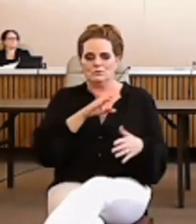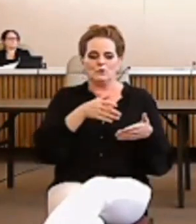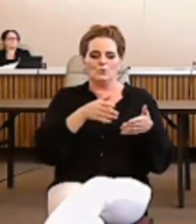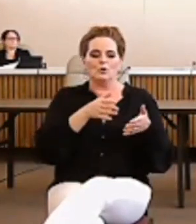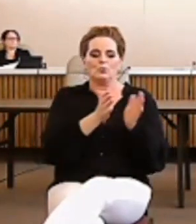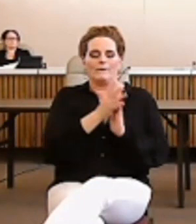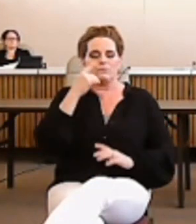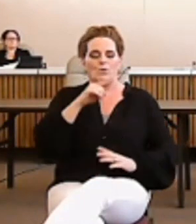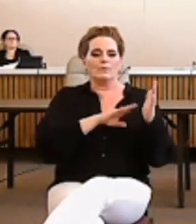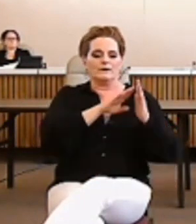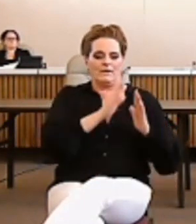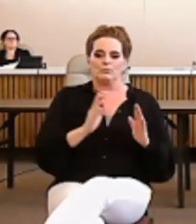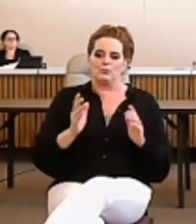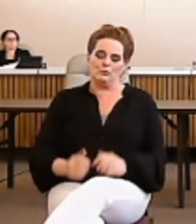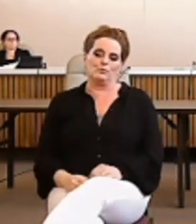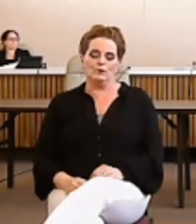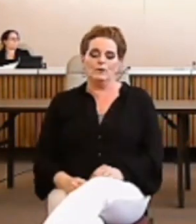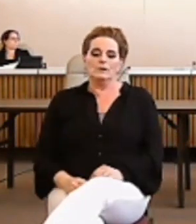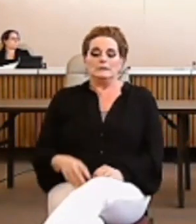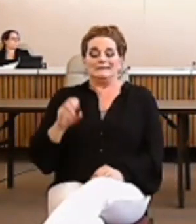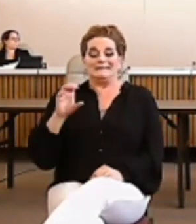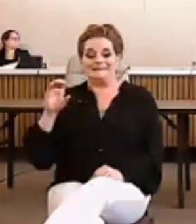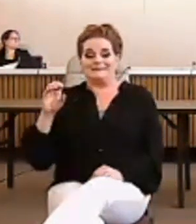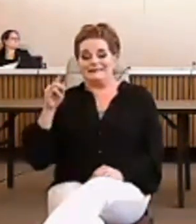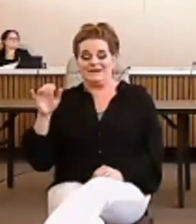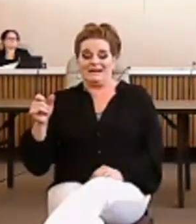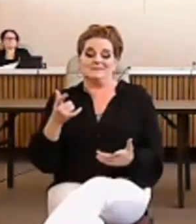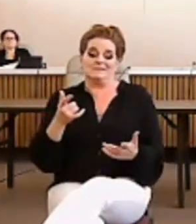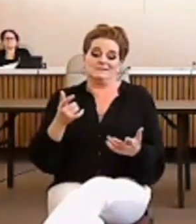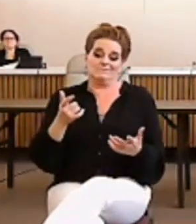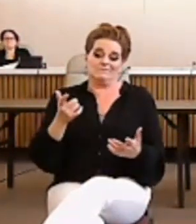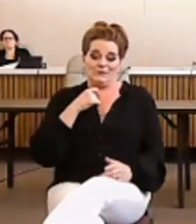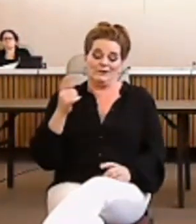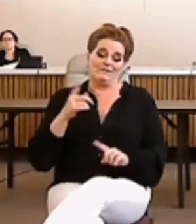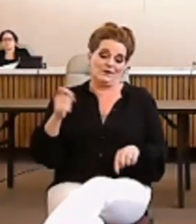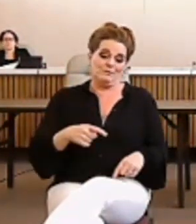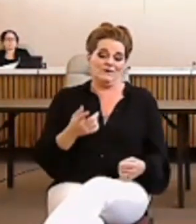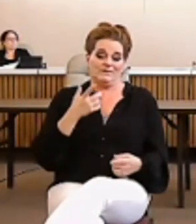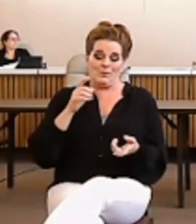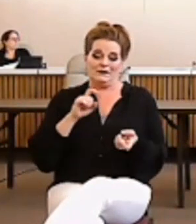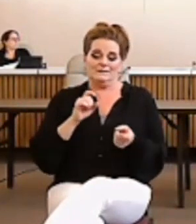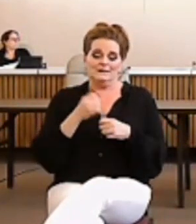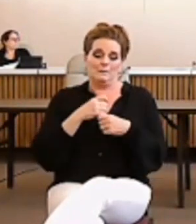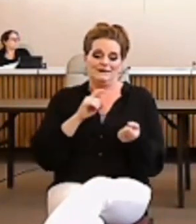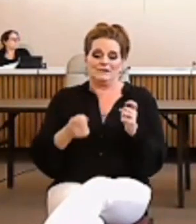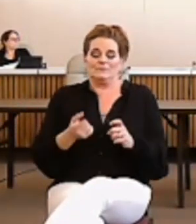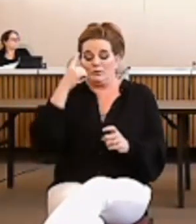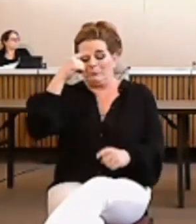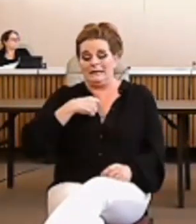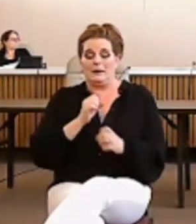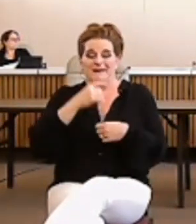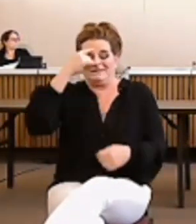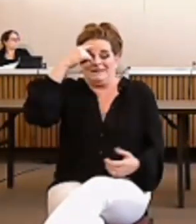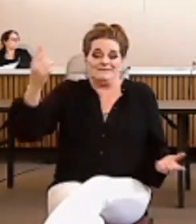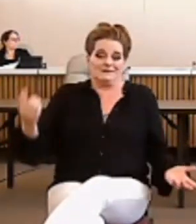if they want to make changes, they're going to be in front of the same town board. So it just seems to me to make sense. Now,